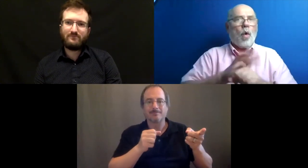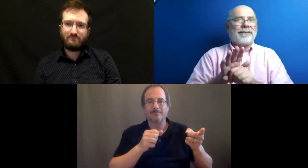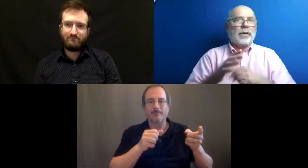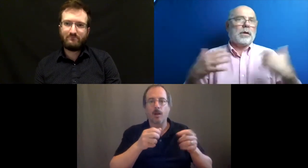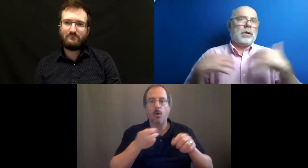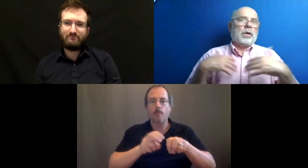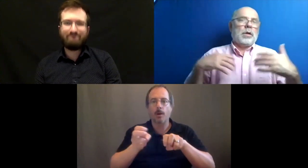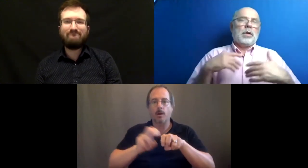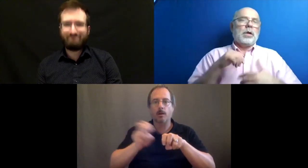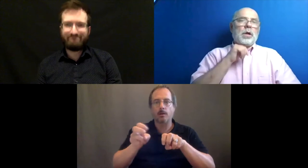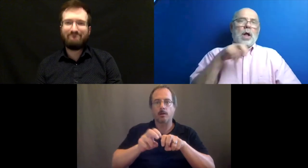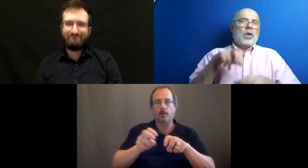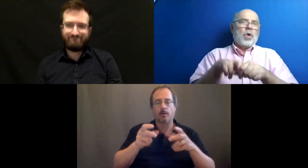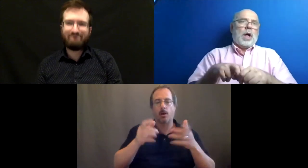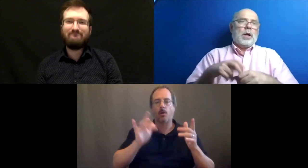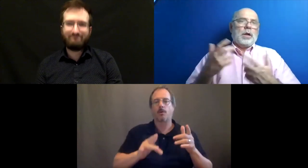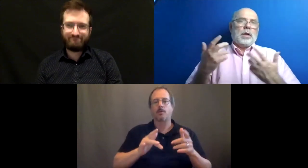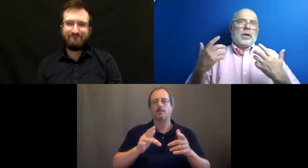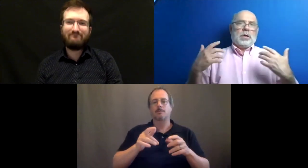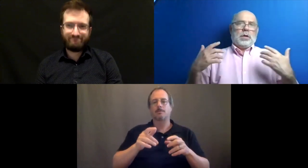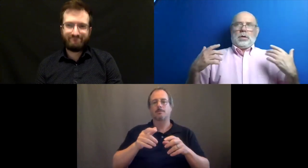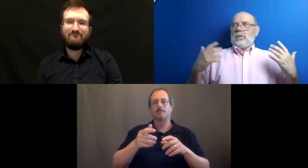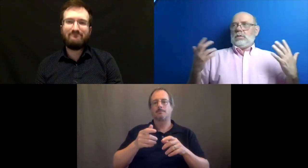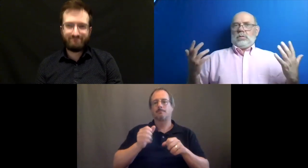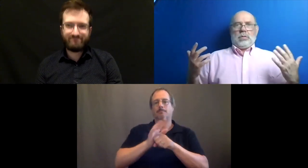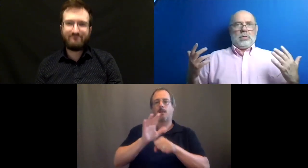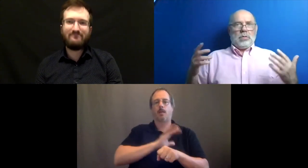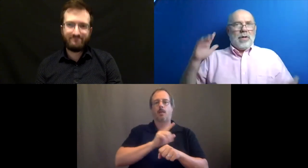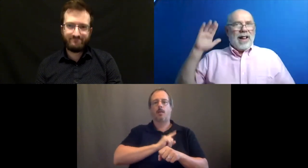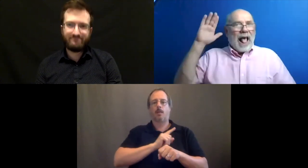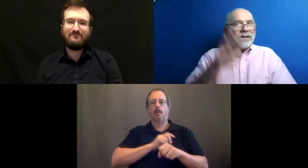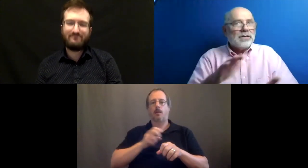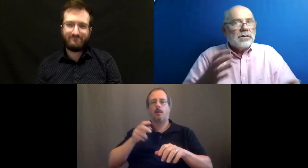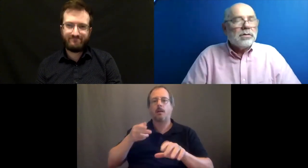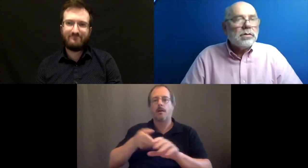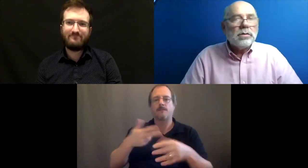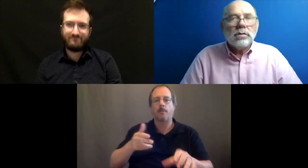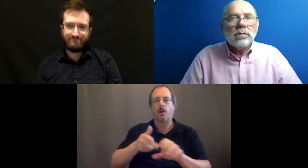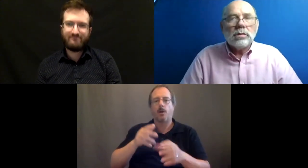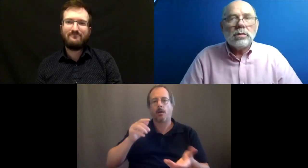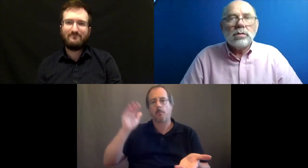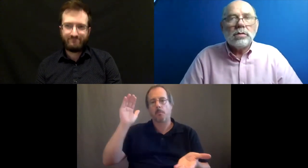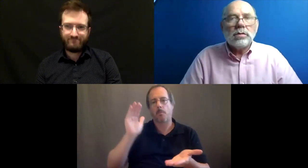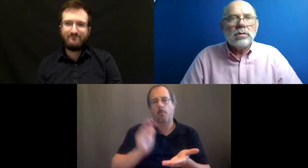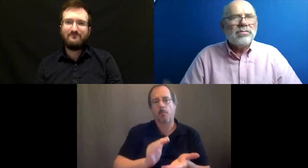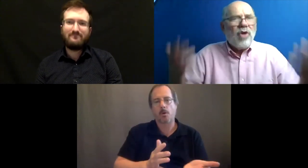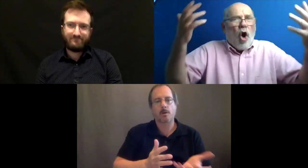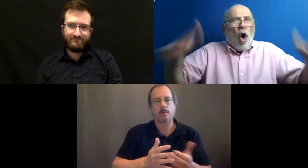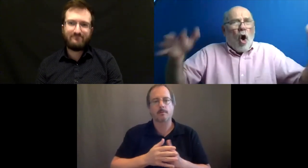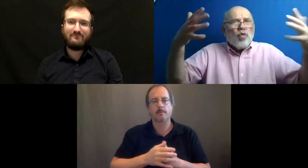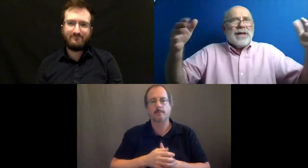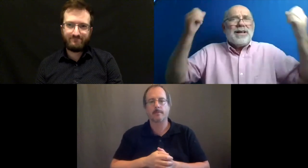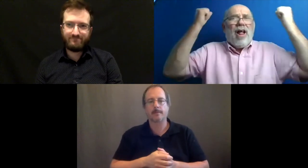Uber drivers were hiring a number of individuals, but now people are taking fewer Uber trips.